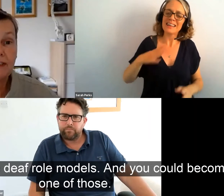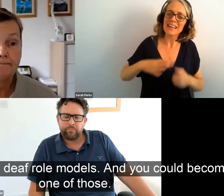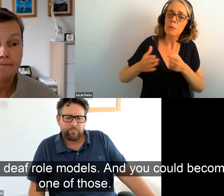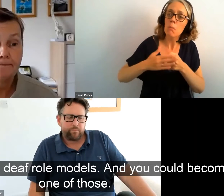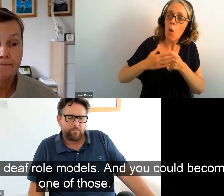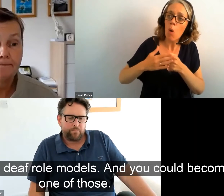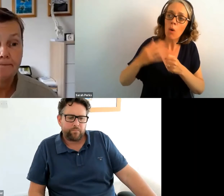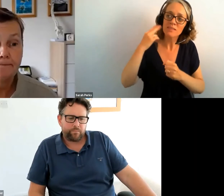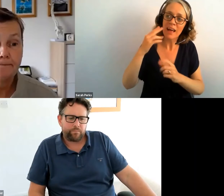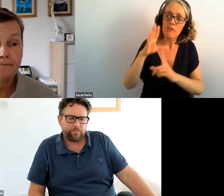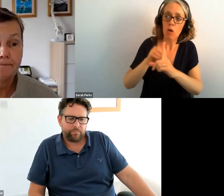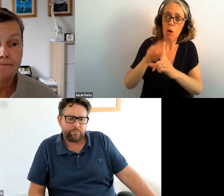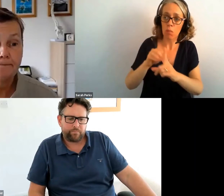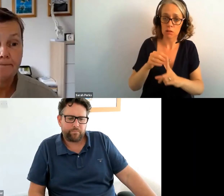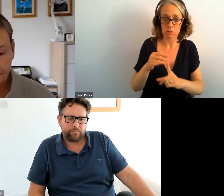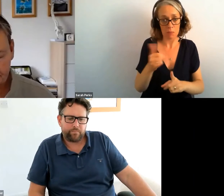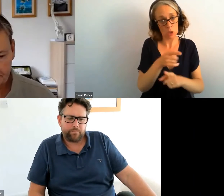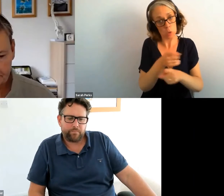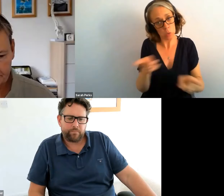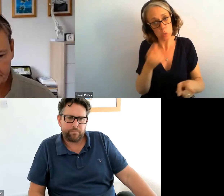these.